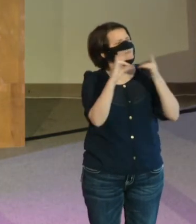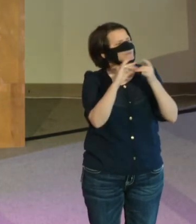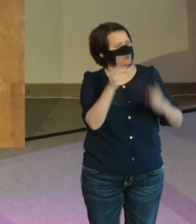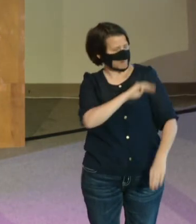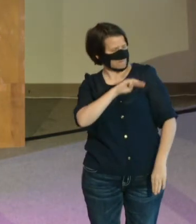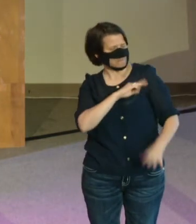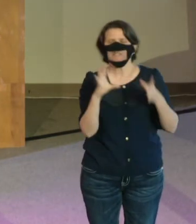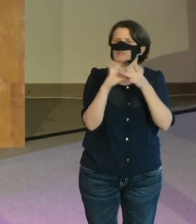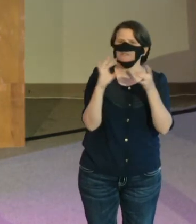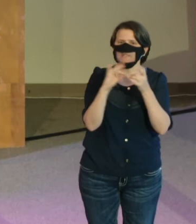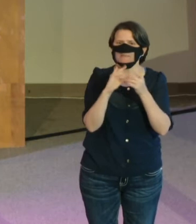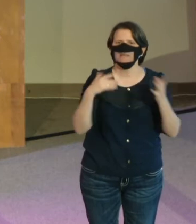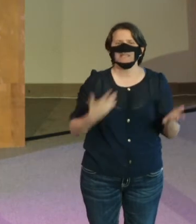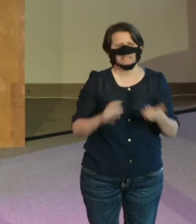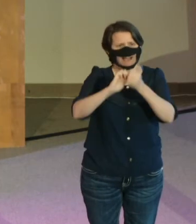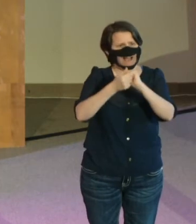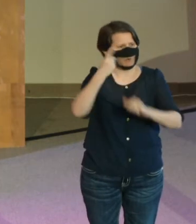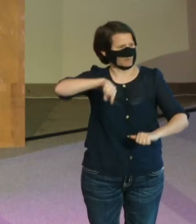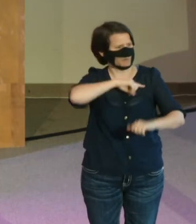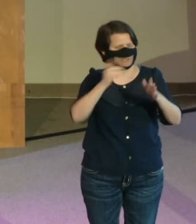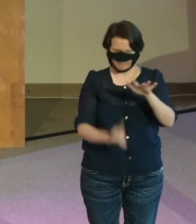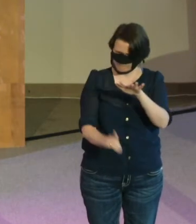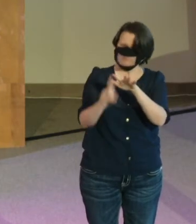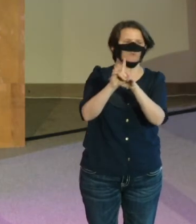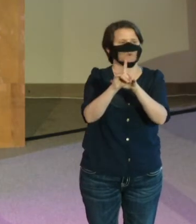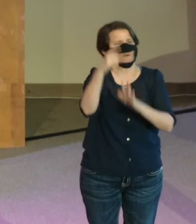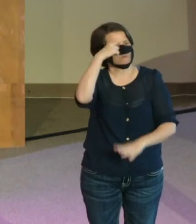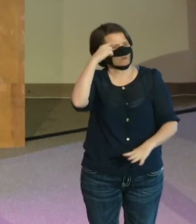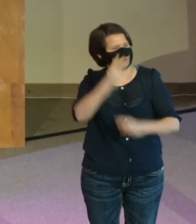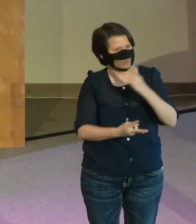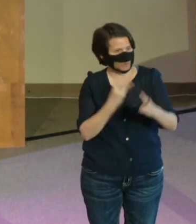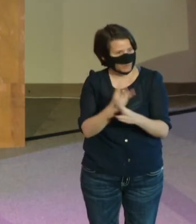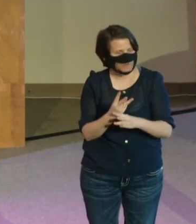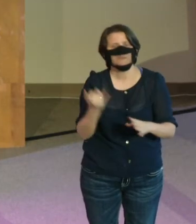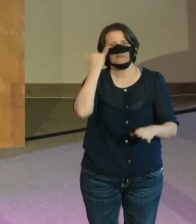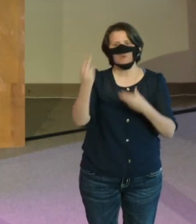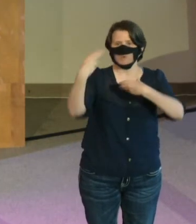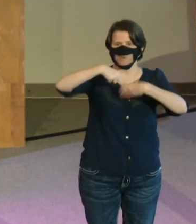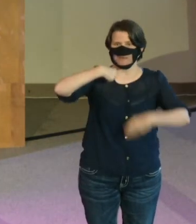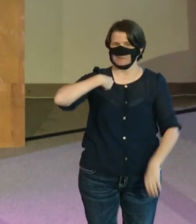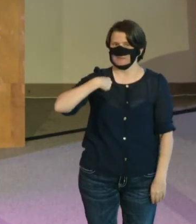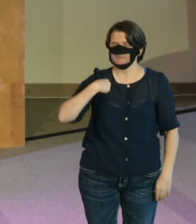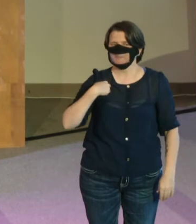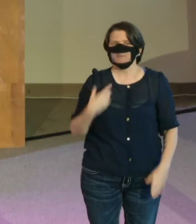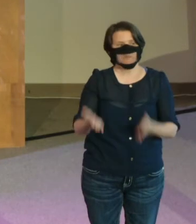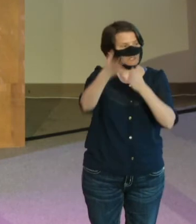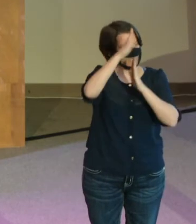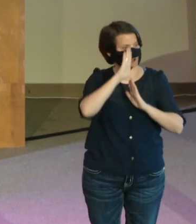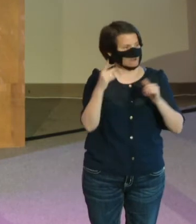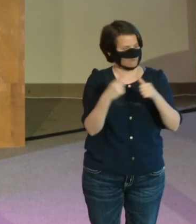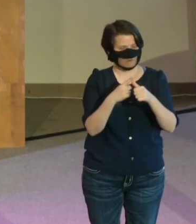we choose to show up in the world. And if you would join me together, we put God